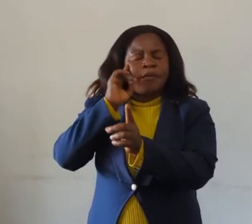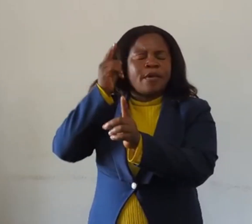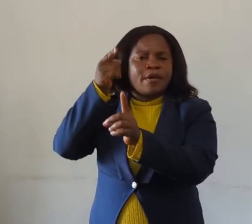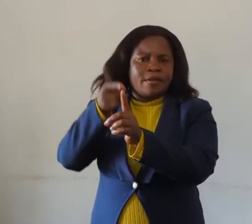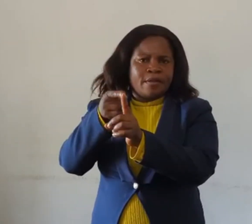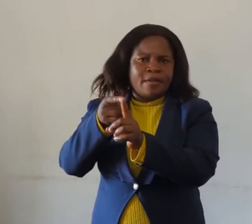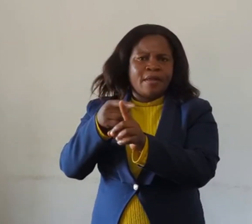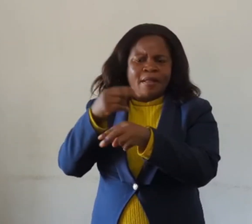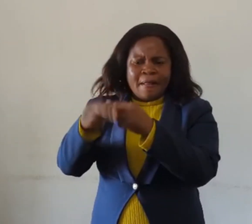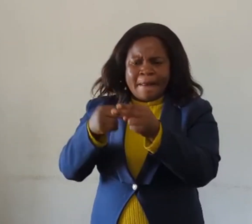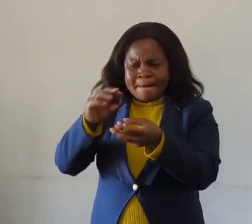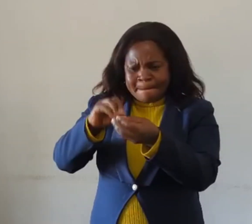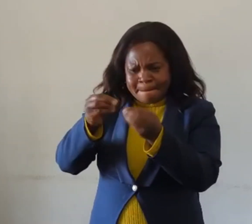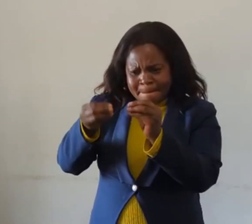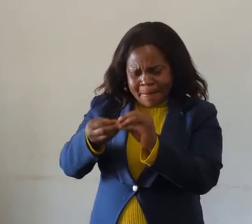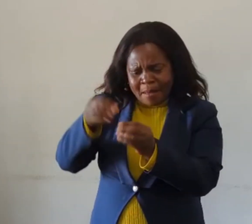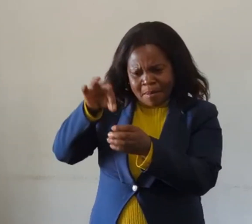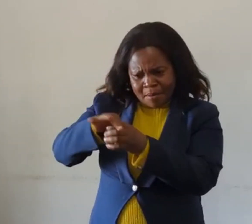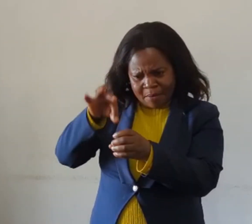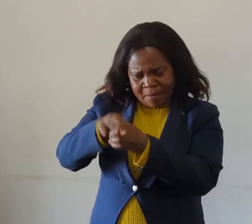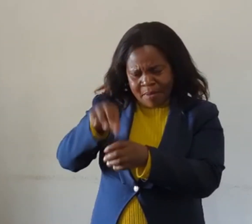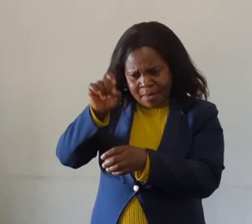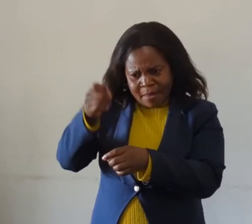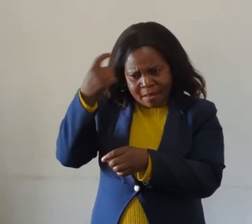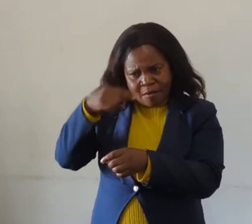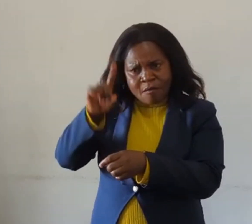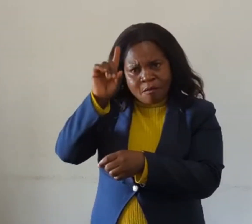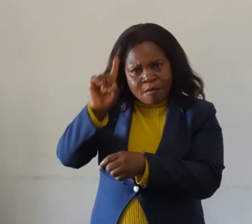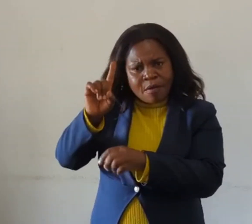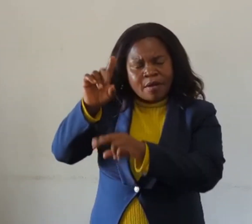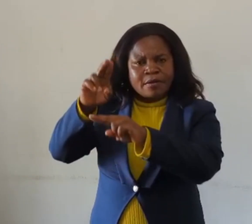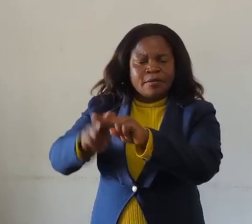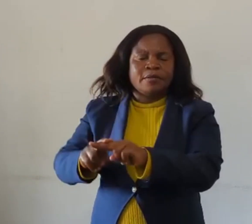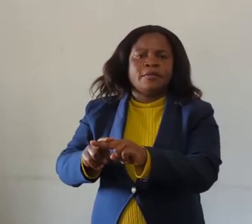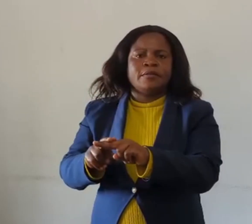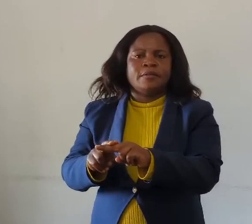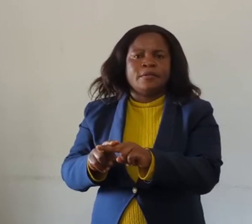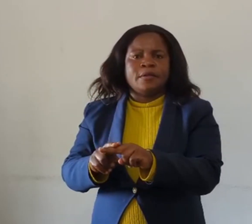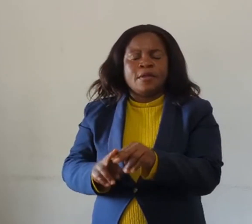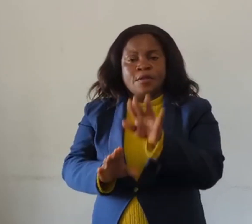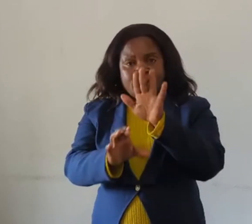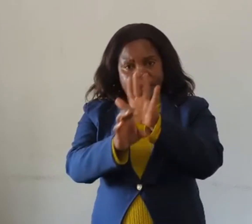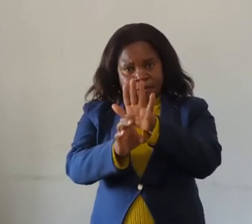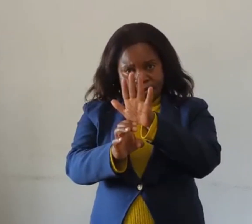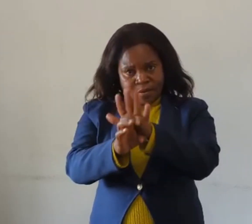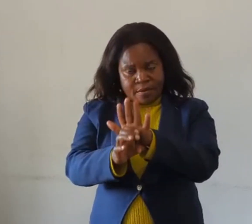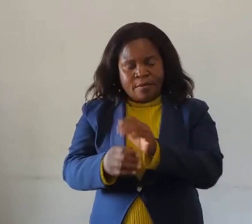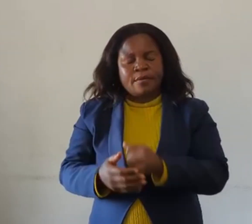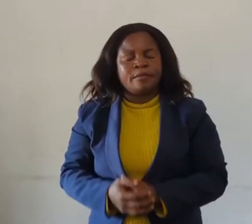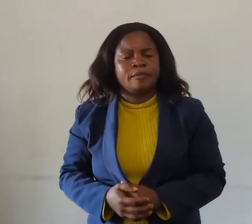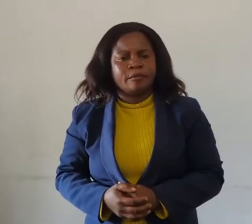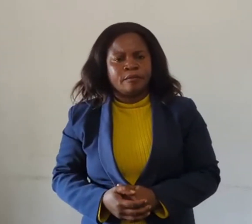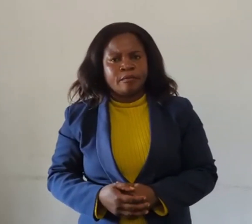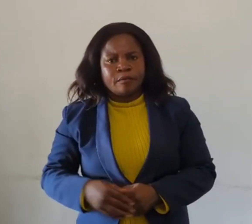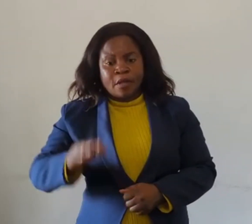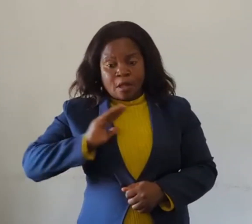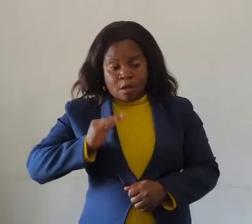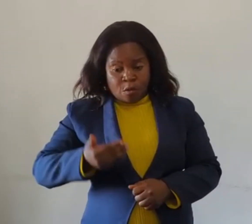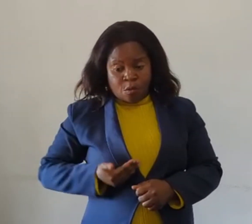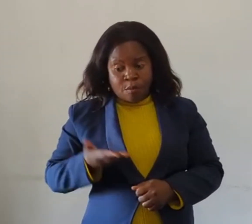of votes needed for one seat. For example, women have 20 seats,